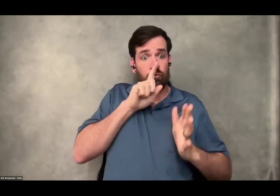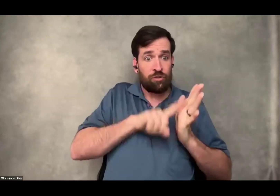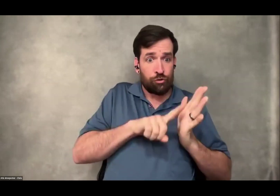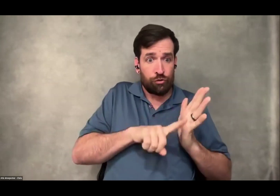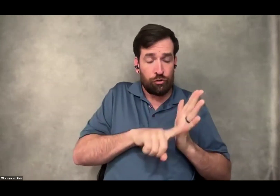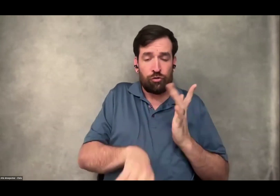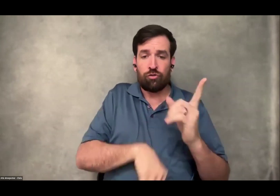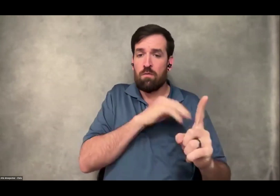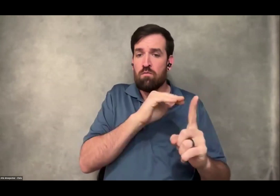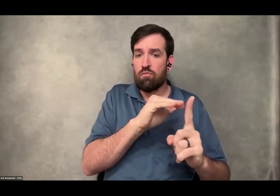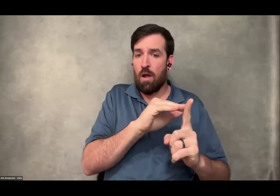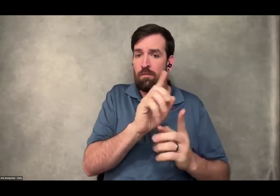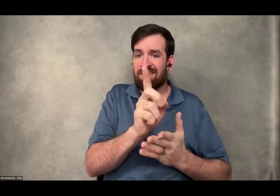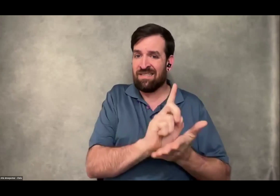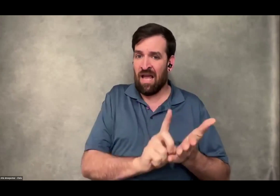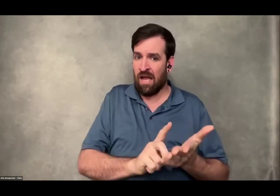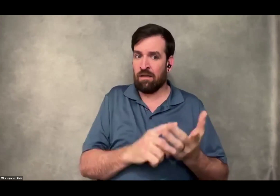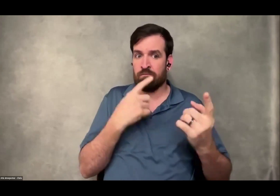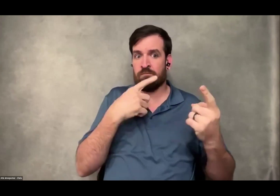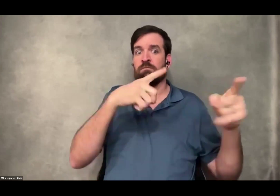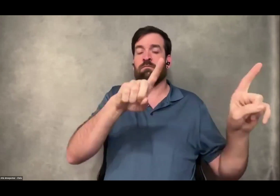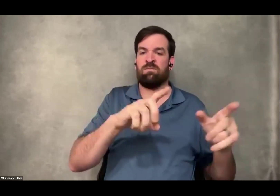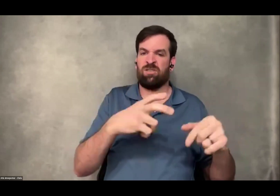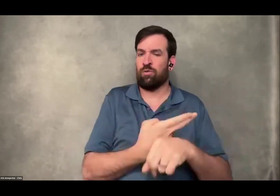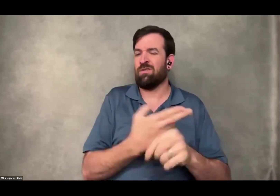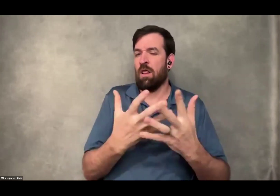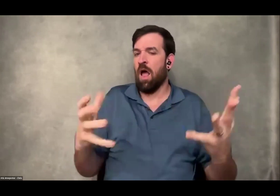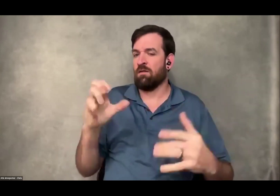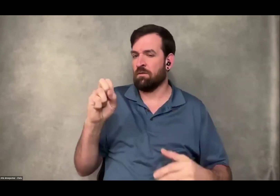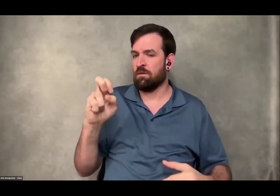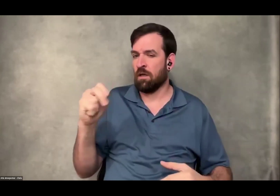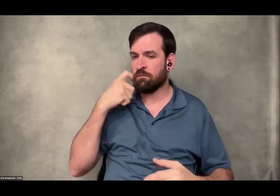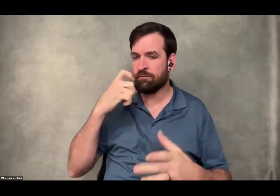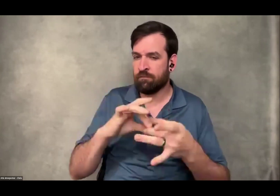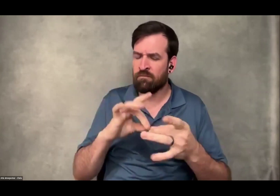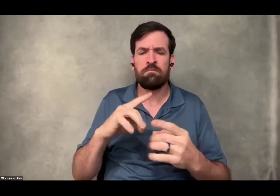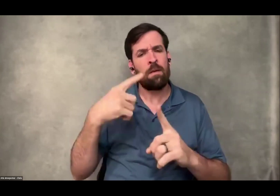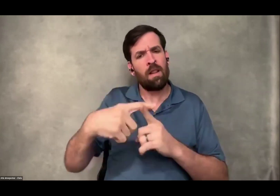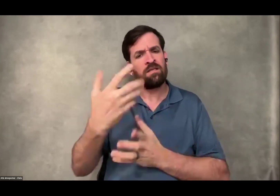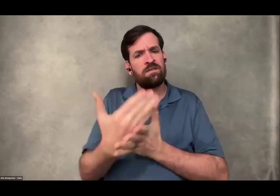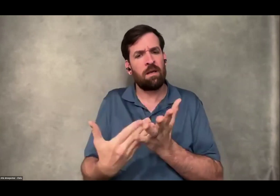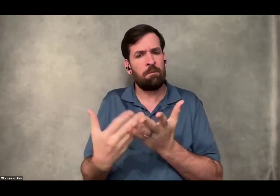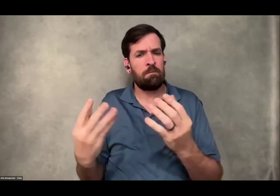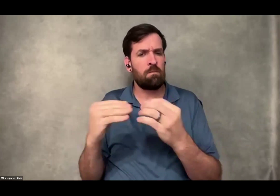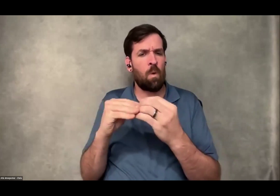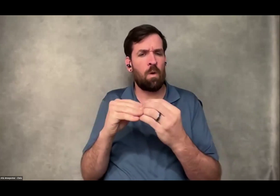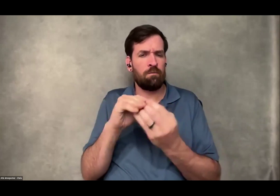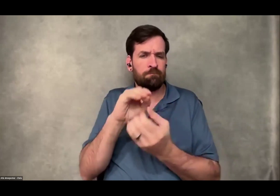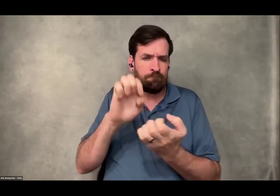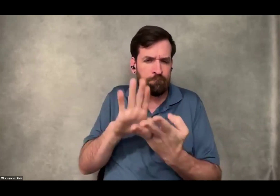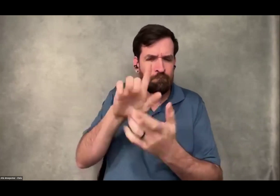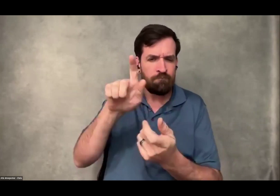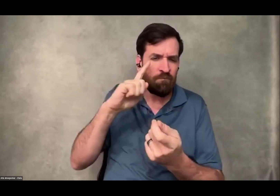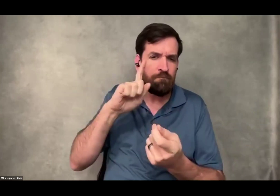prompt designs right, and basically utilizing a lot of what Sun just talked about, plus some nuanced scientific approaches,